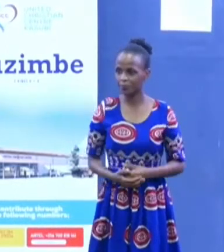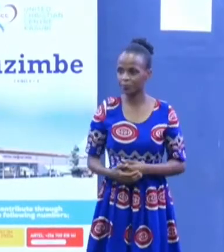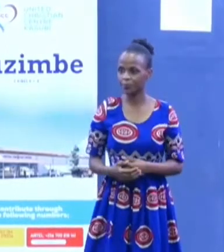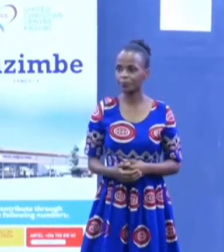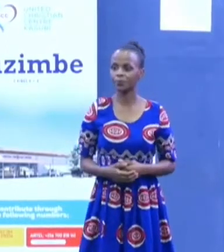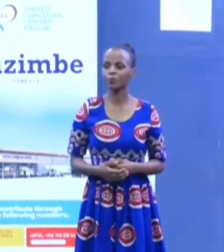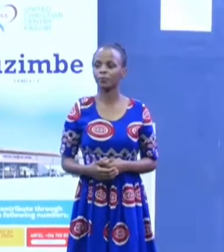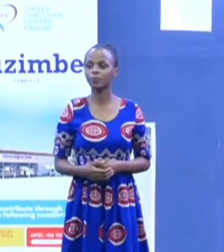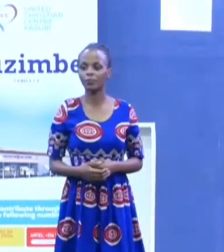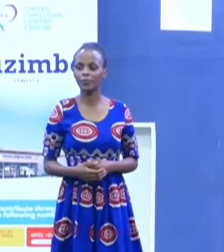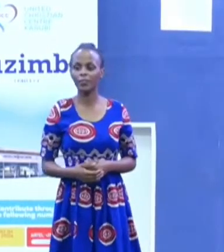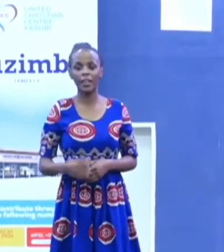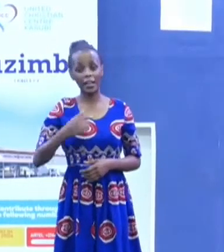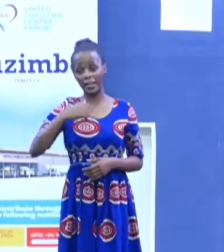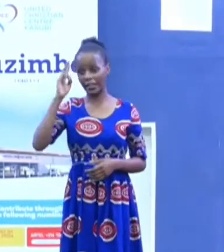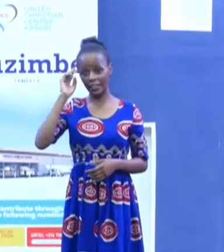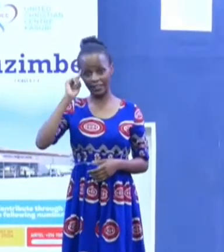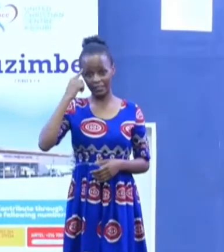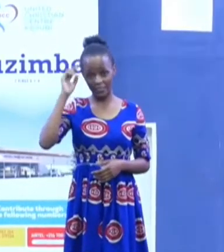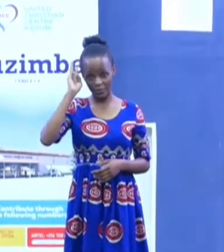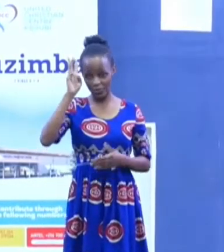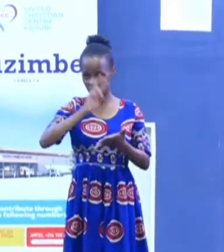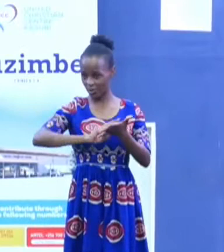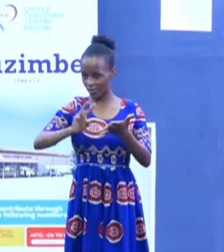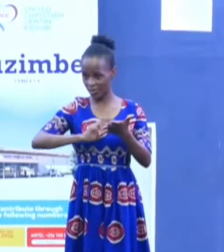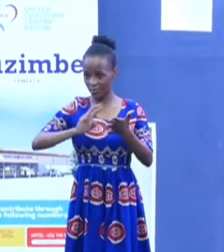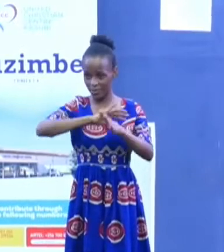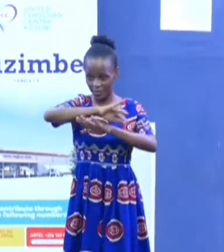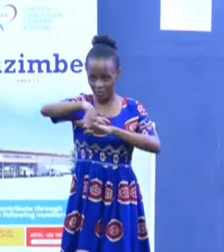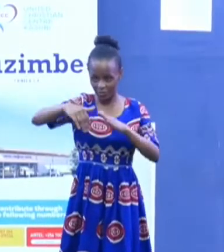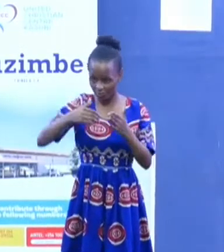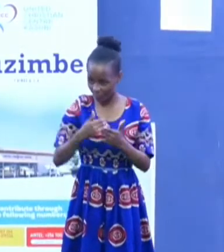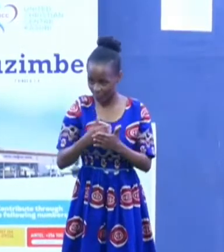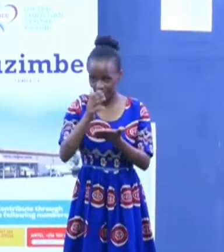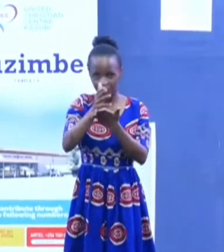Eyo ndowooza tugenda kugisoma. We are going to read it. Kubanga